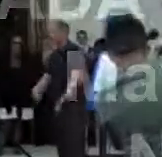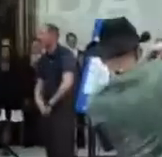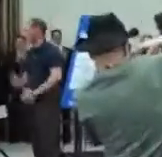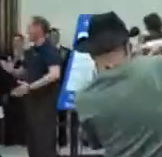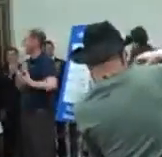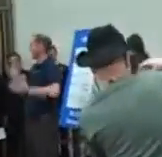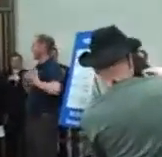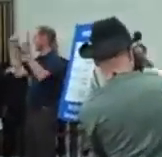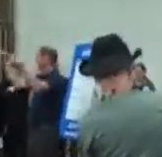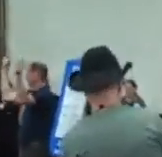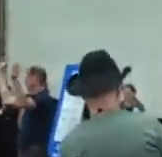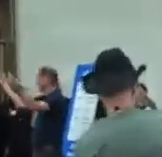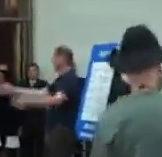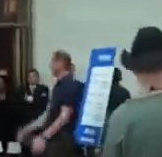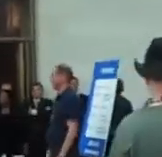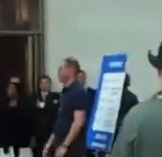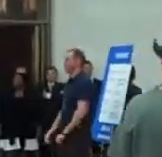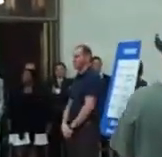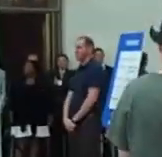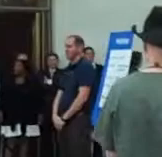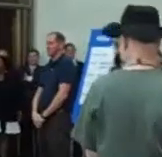Happy anniversary.